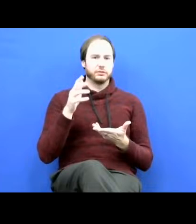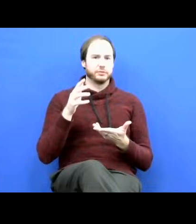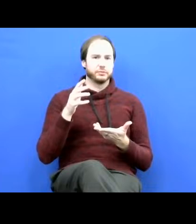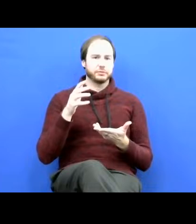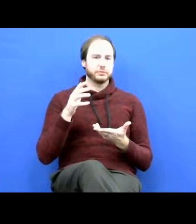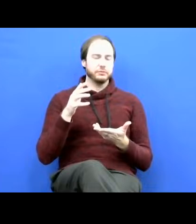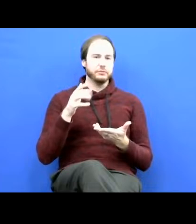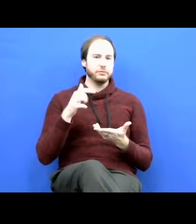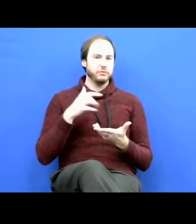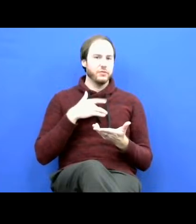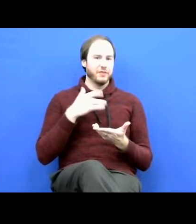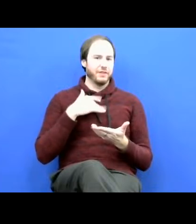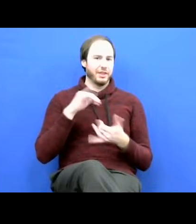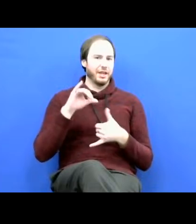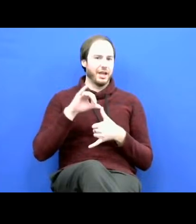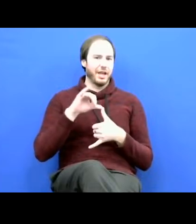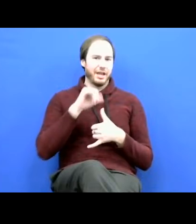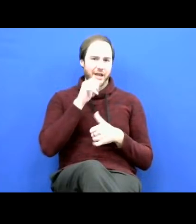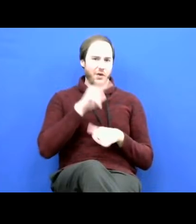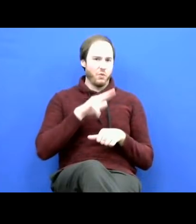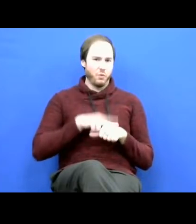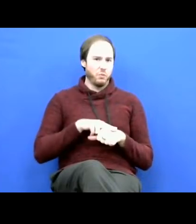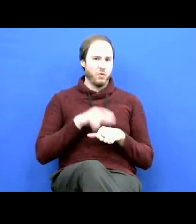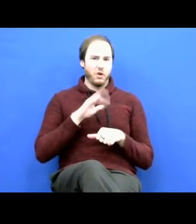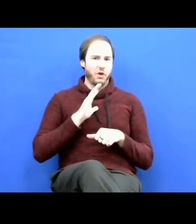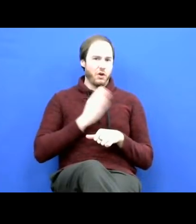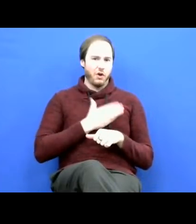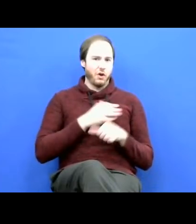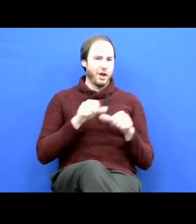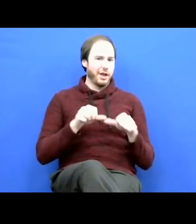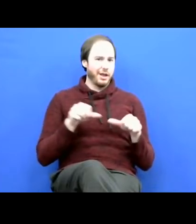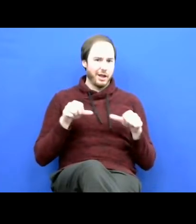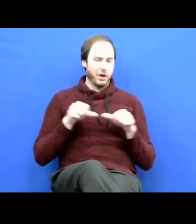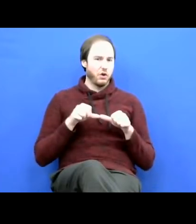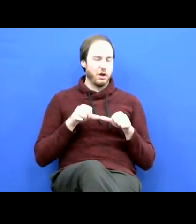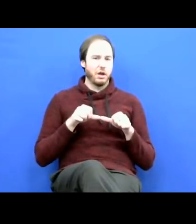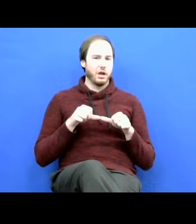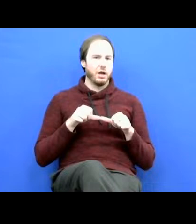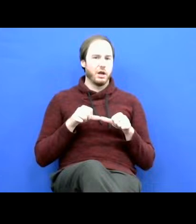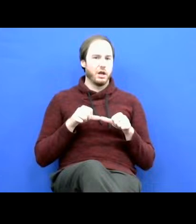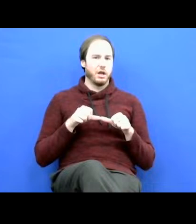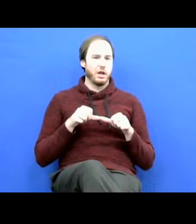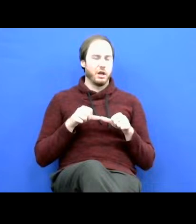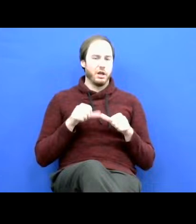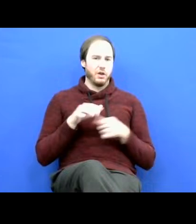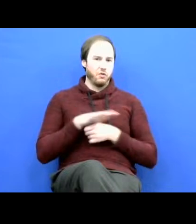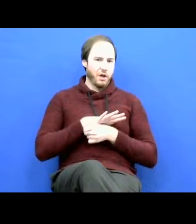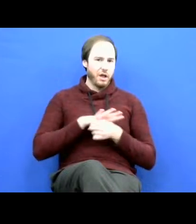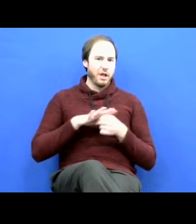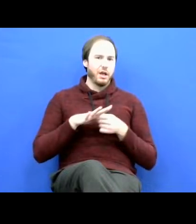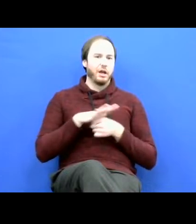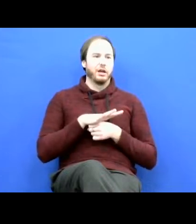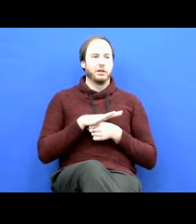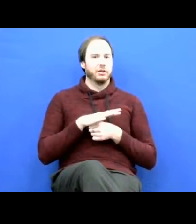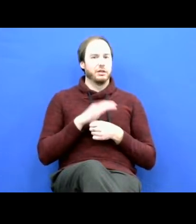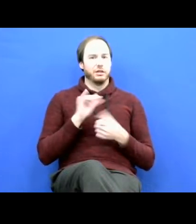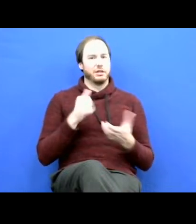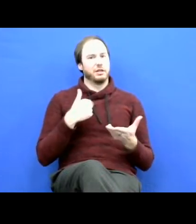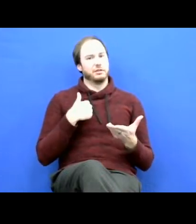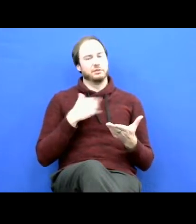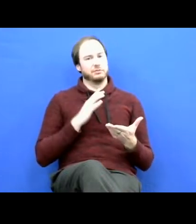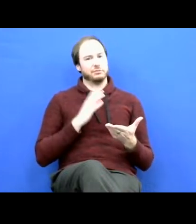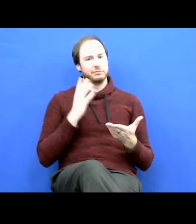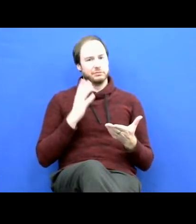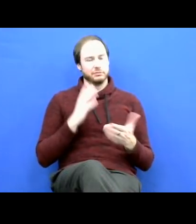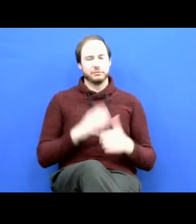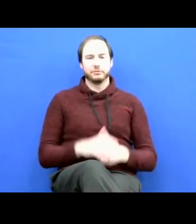That's a height that's not normal in a community around this area. So that is one of the. I